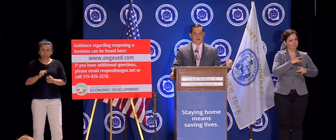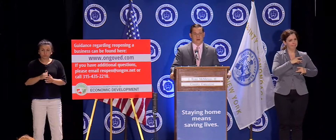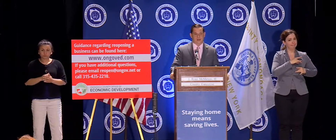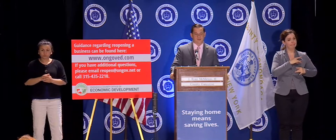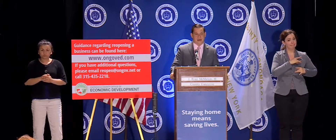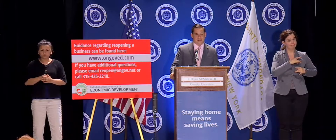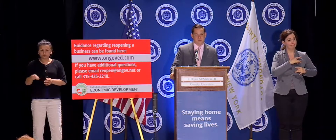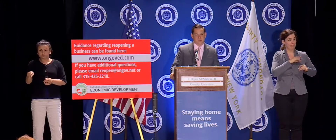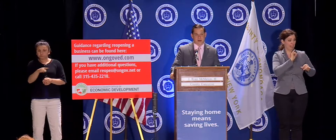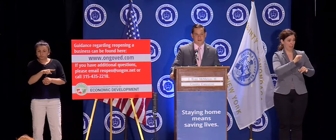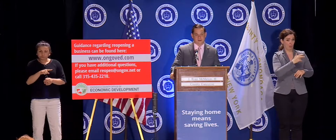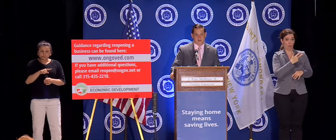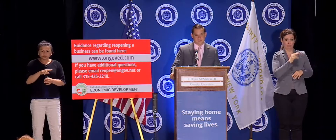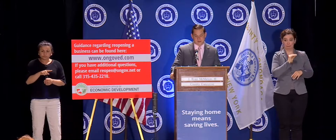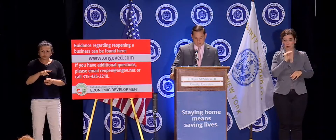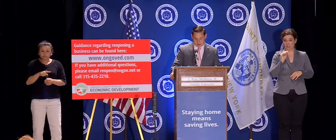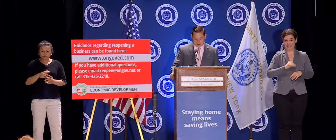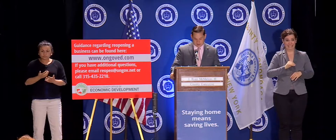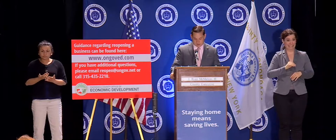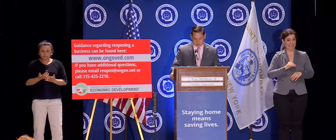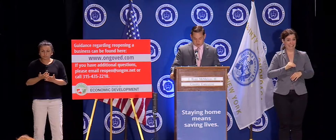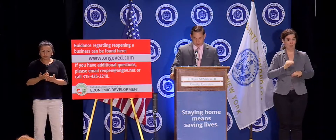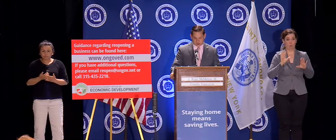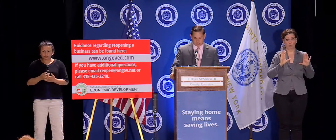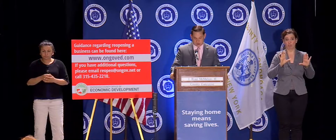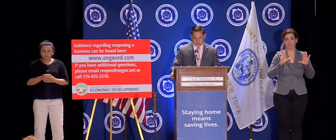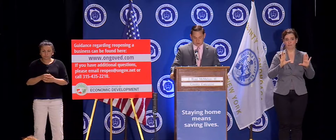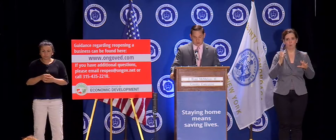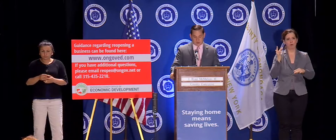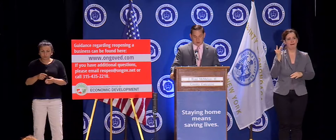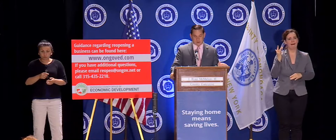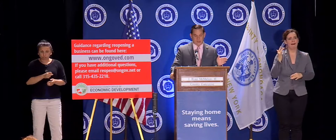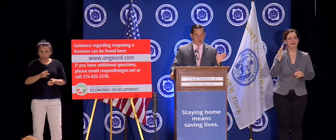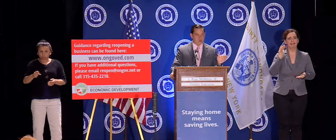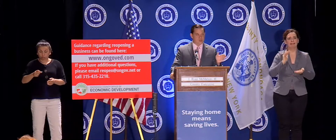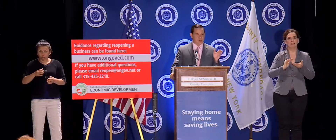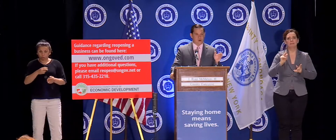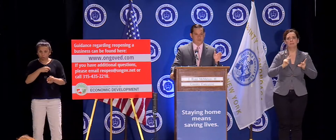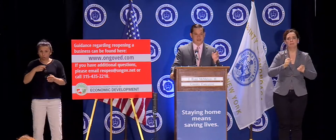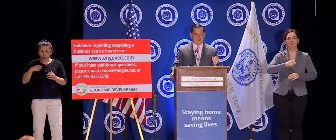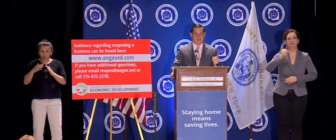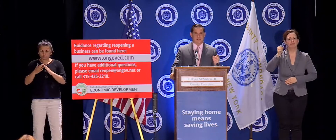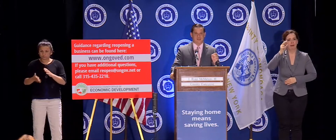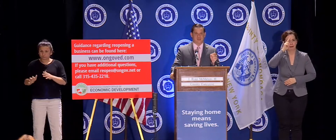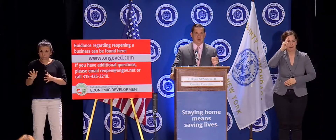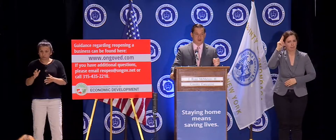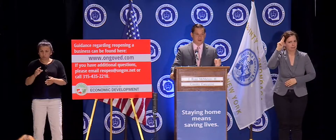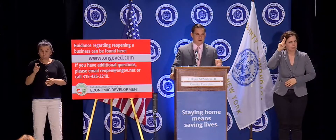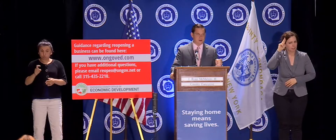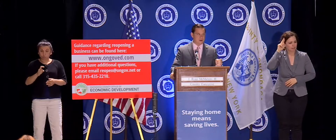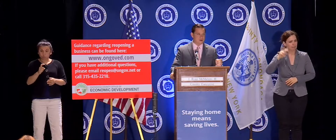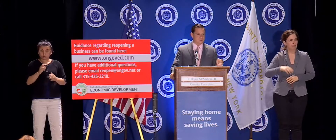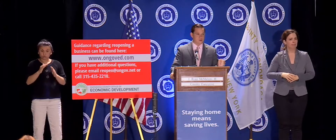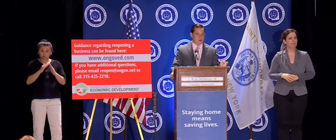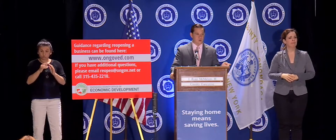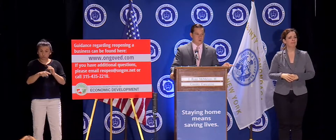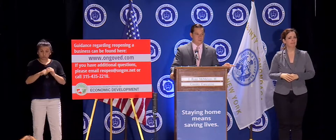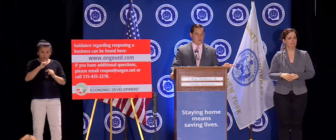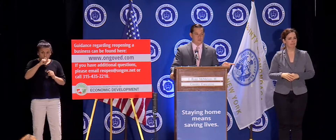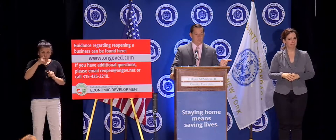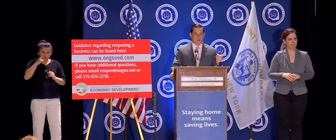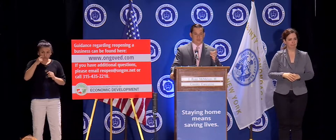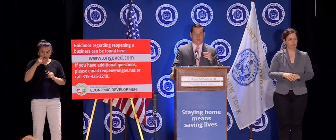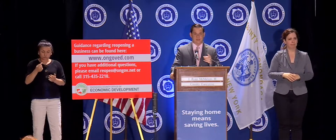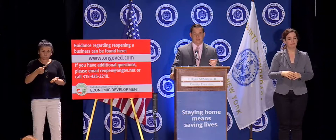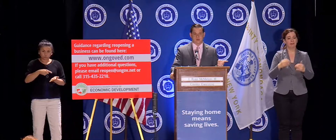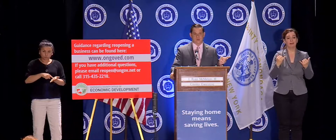needing to be hospitalized. So that's good. The nursing home testing has started. So